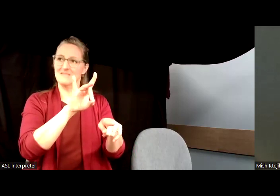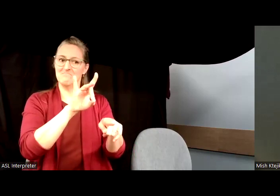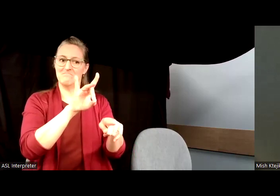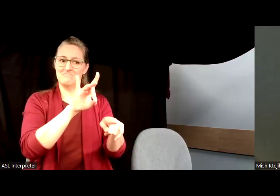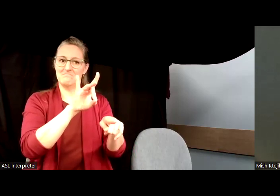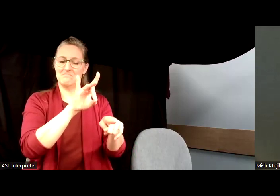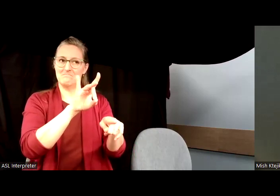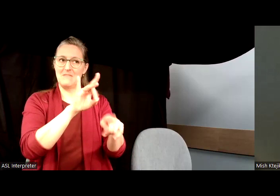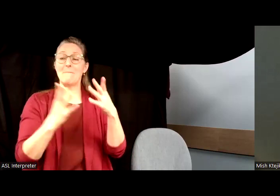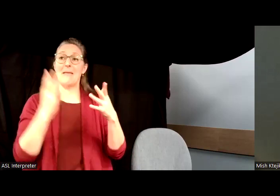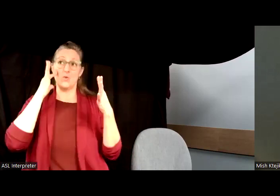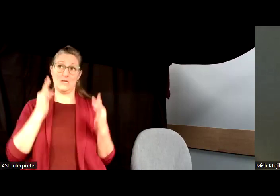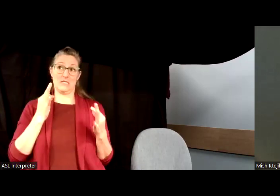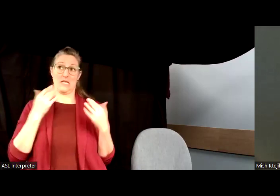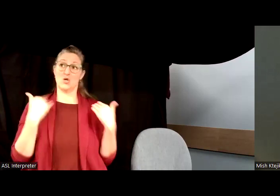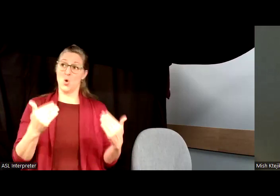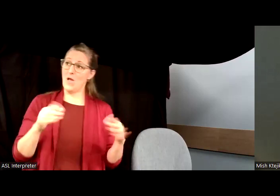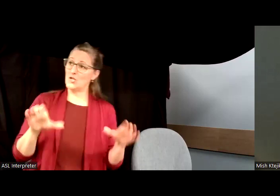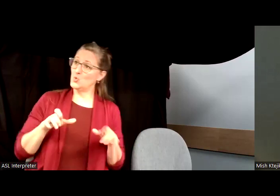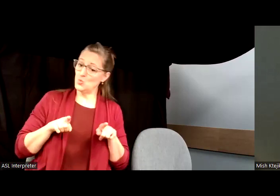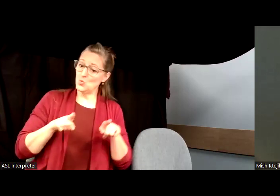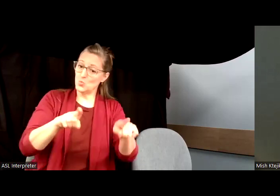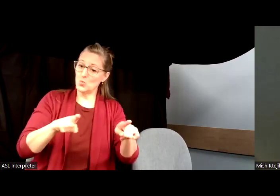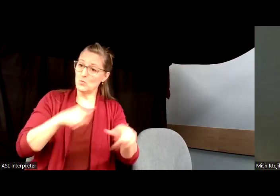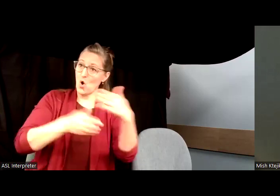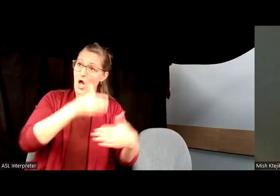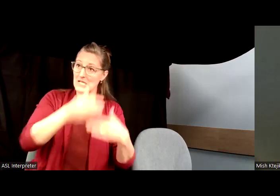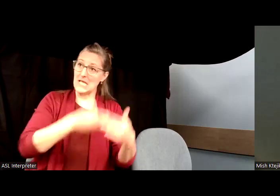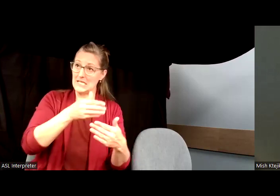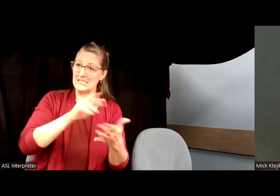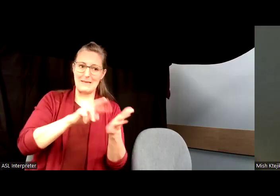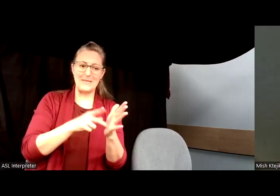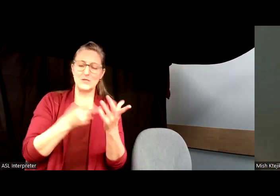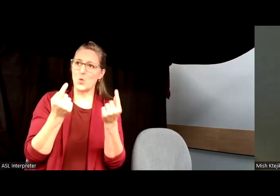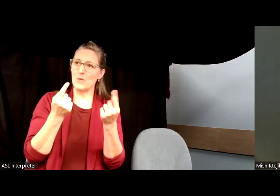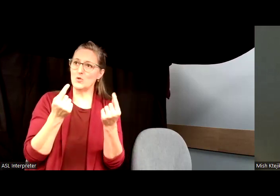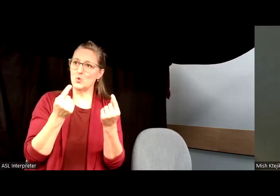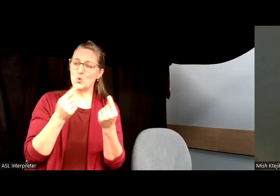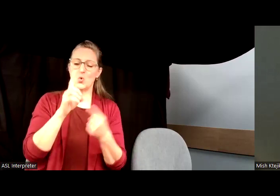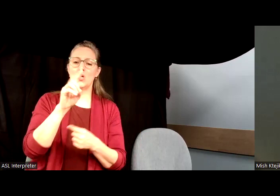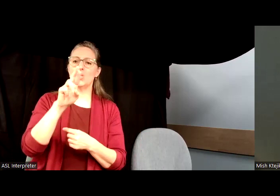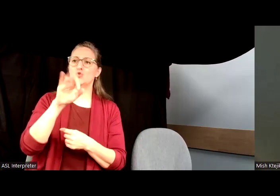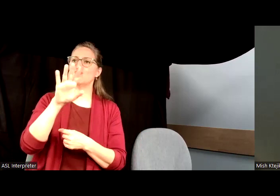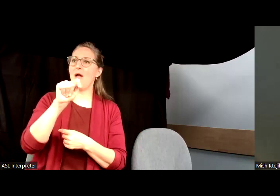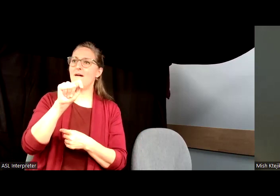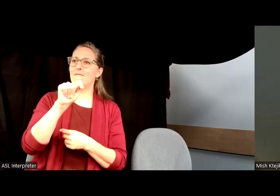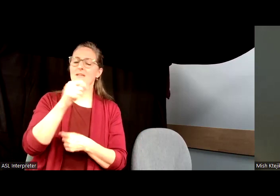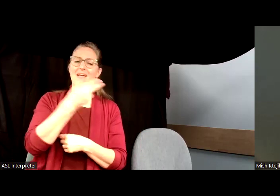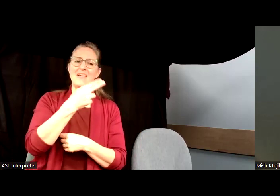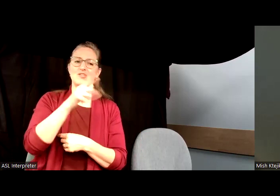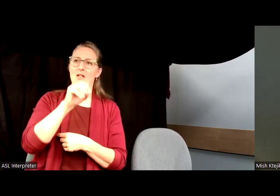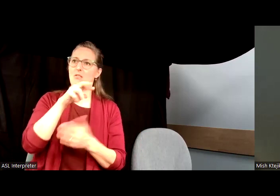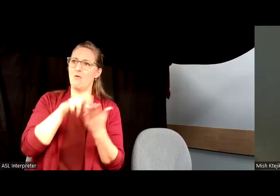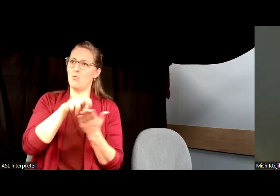want to run that dual process, you would be then taking that draft of those HLO rules with any